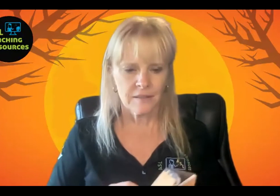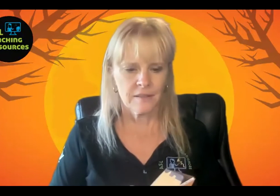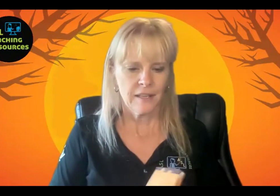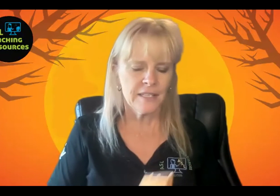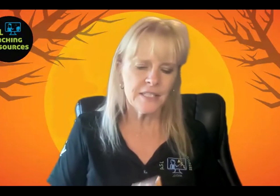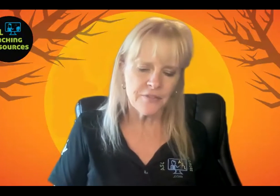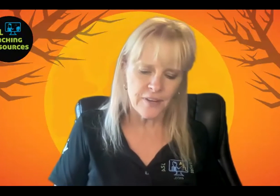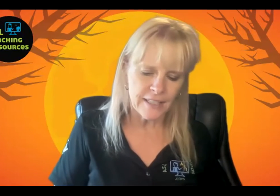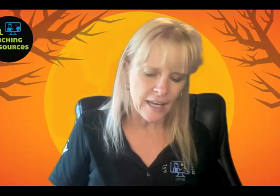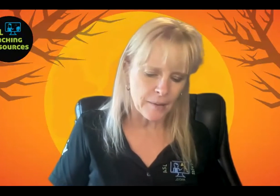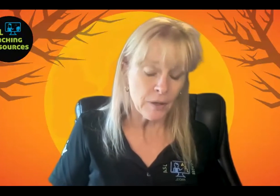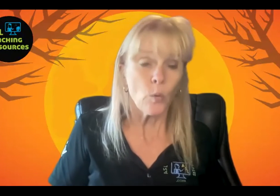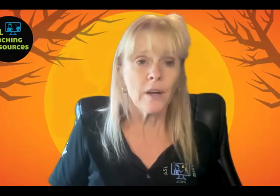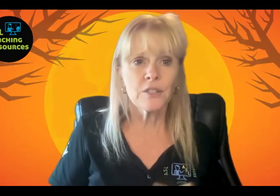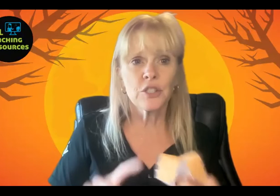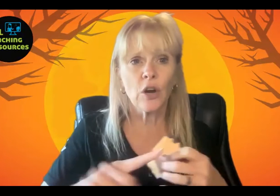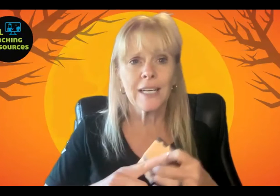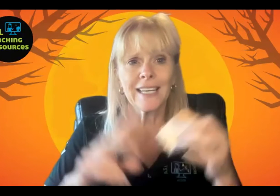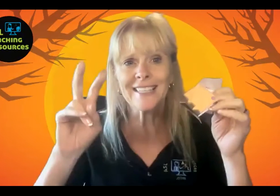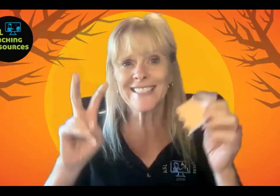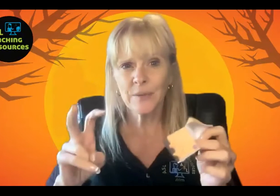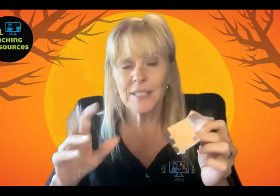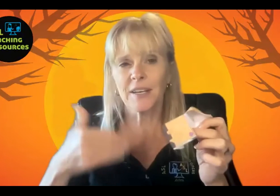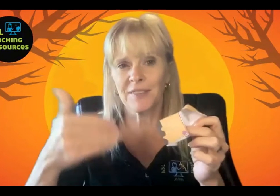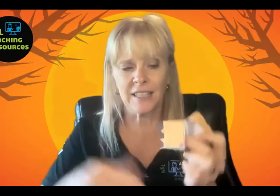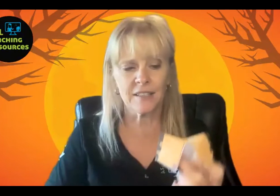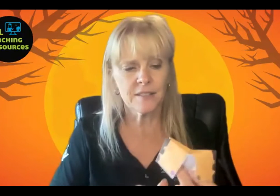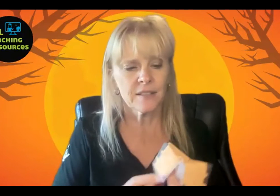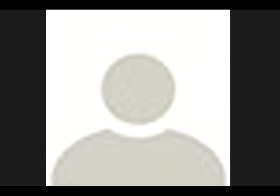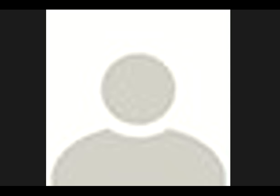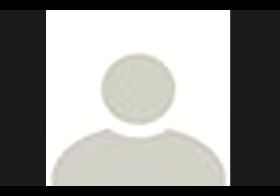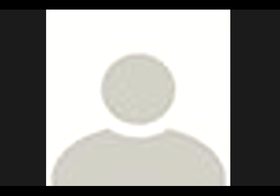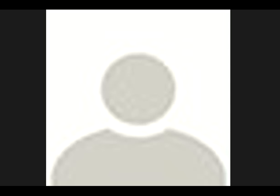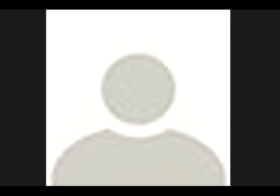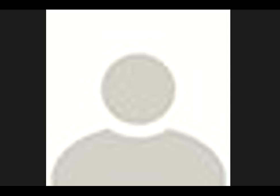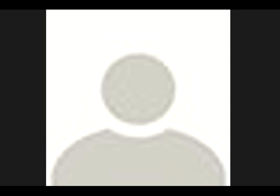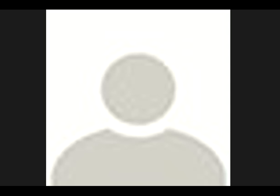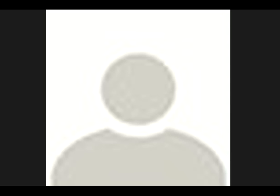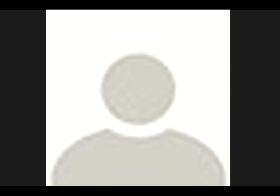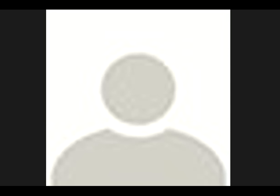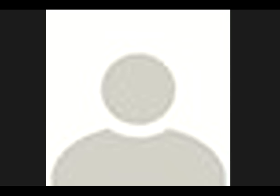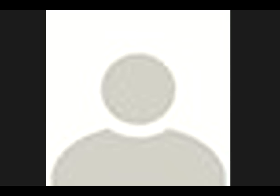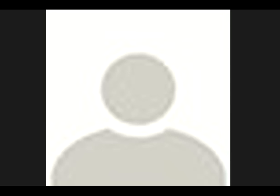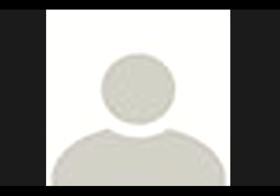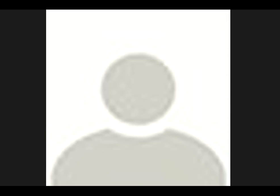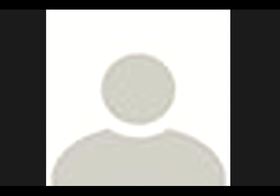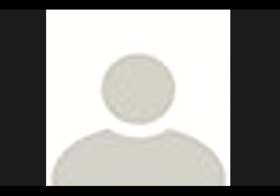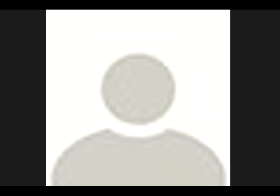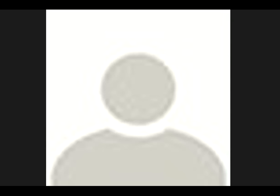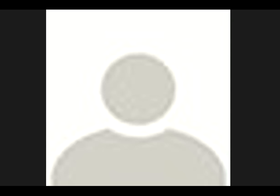And this is a fun game. We are starting a series of these. And so I'm going to pick